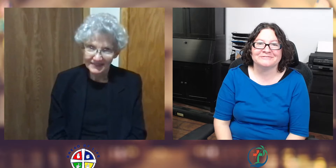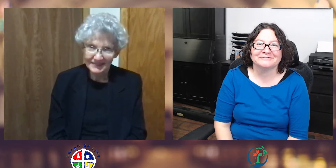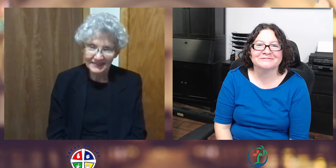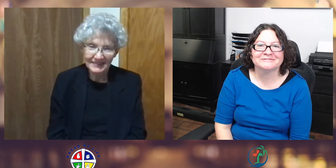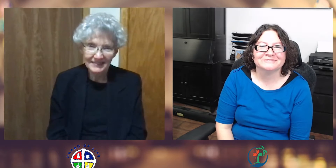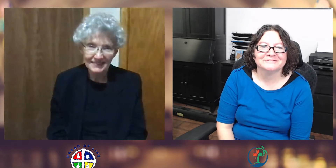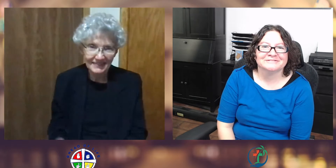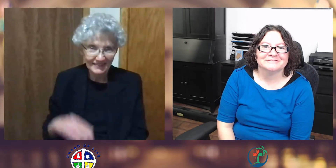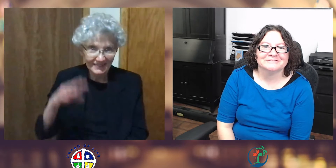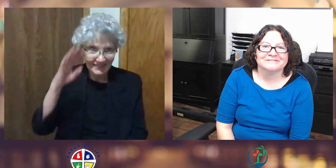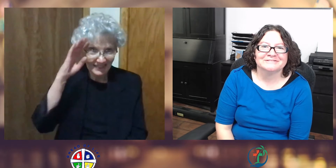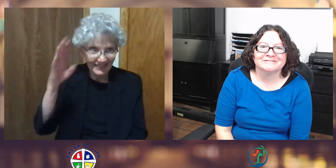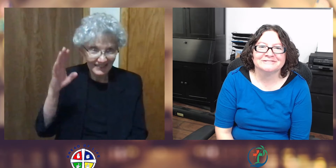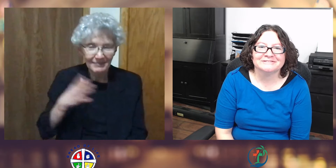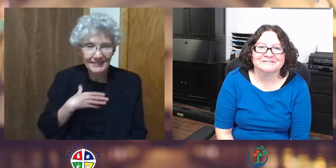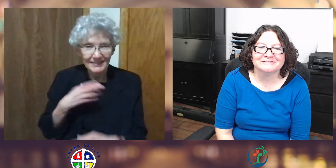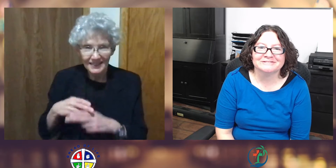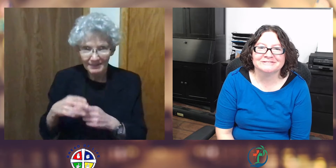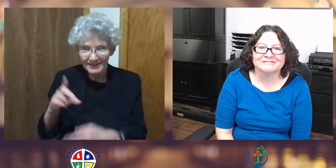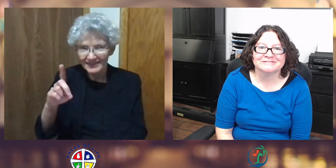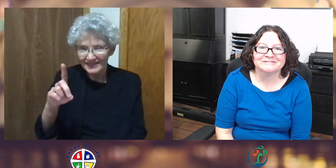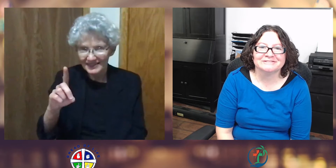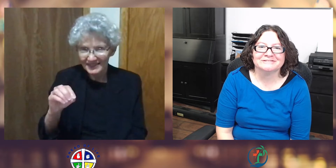Thank you.